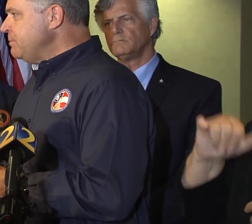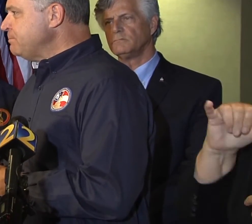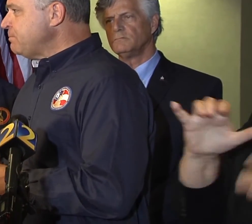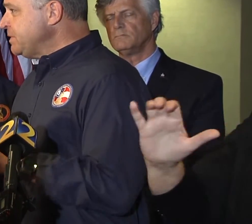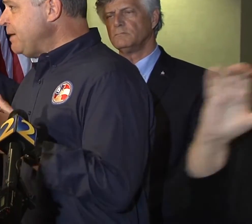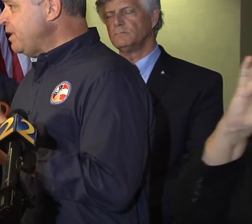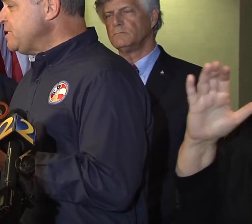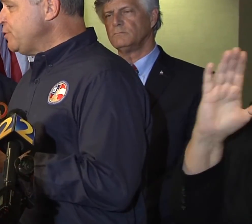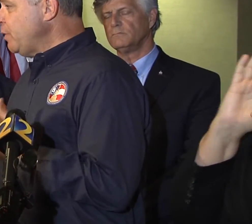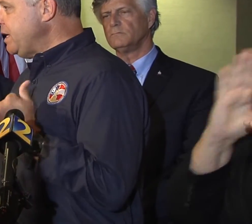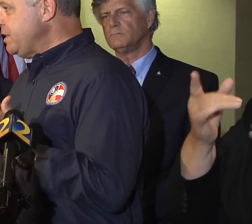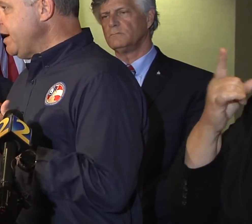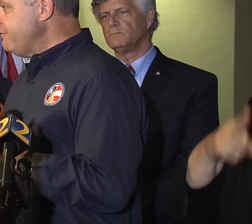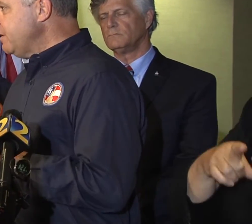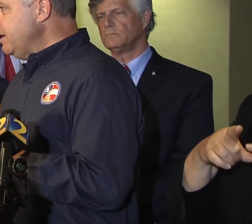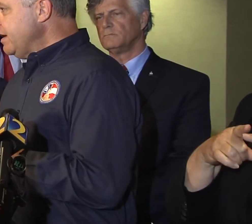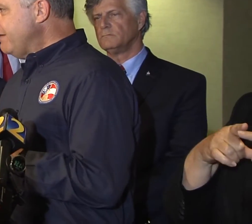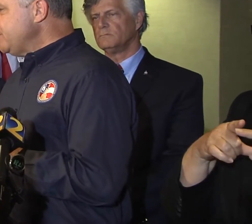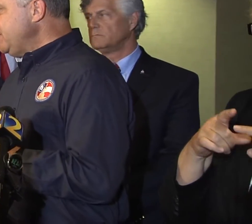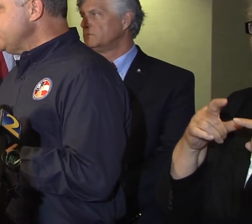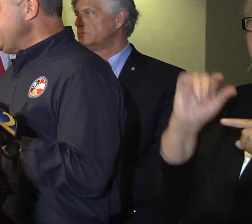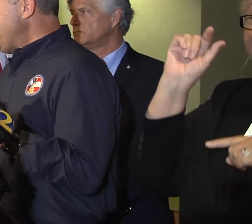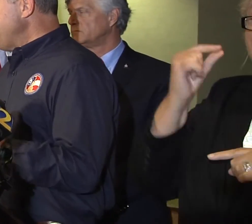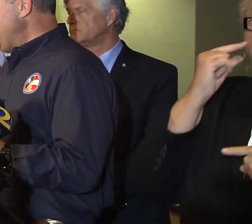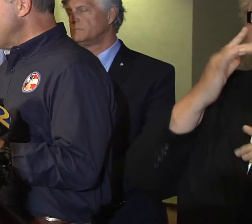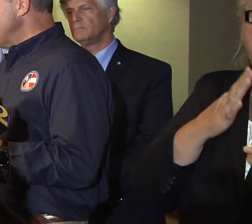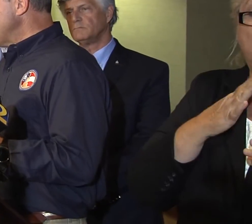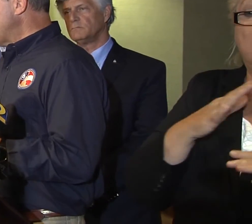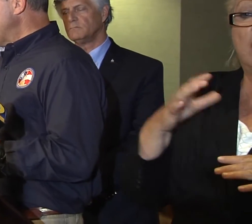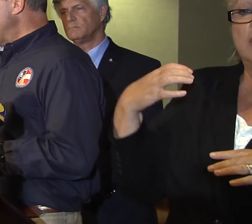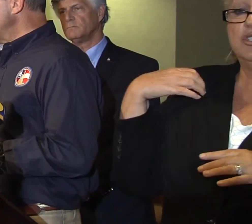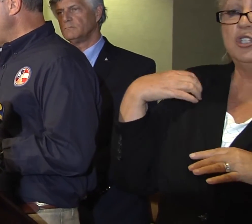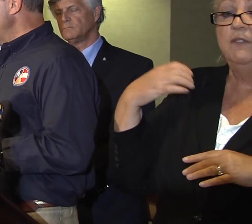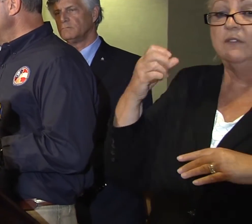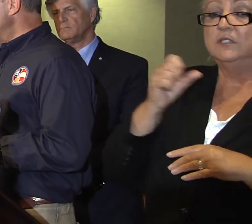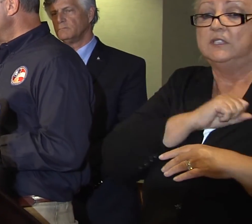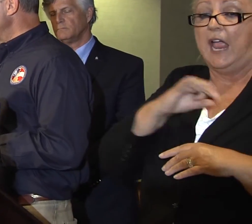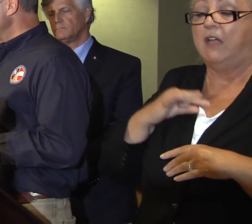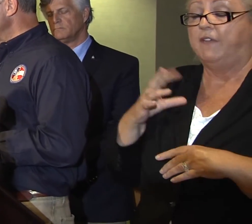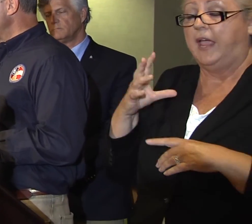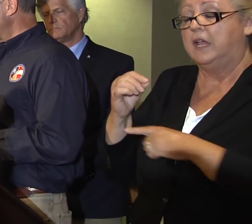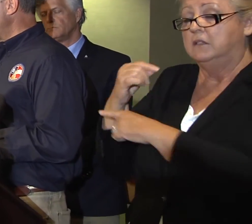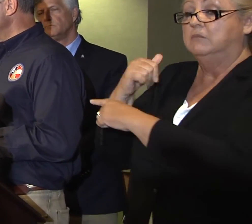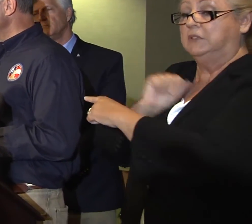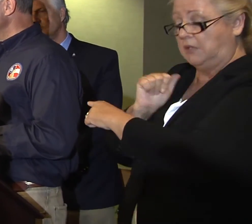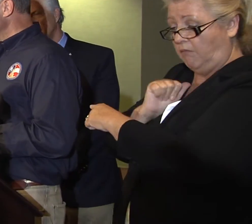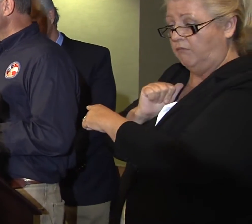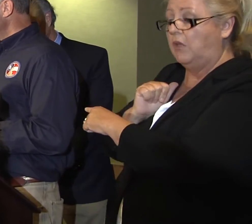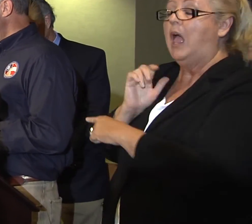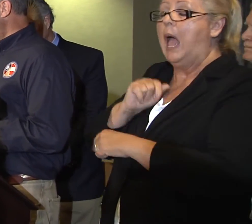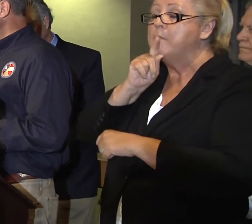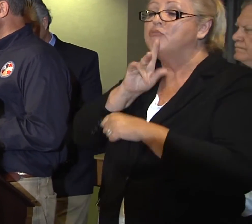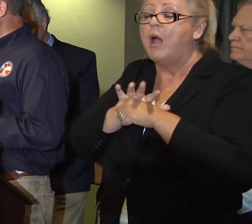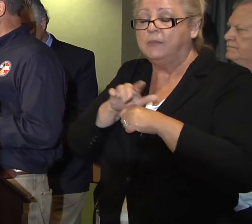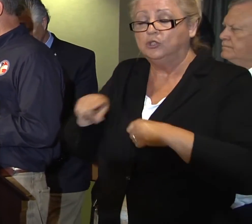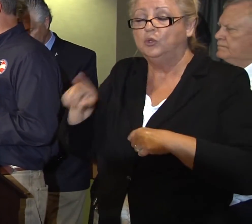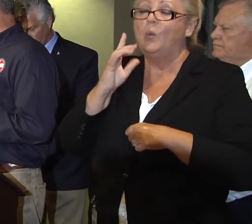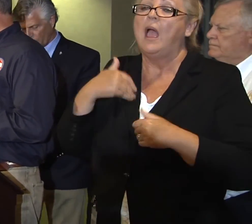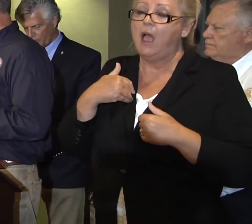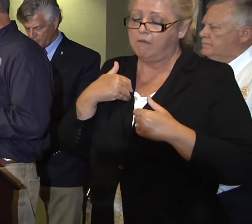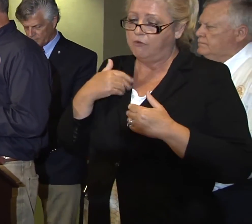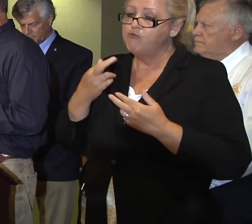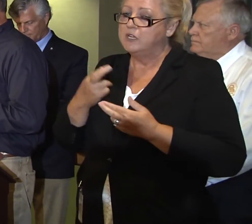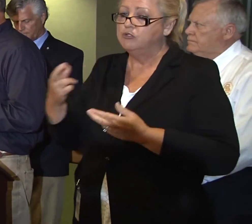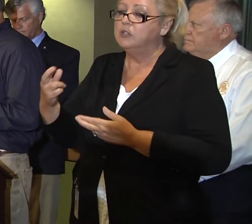will take place between the governor, governor's chief of staff, the adjutant general, and myself when that time comes. So I promise you, we have the resources that